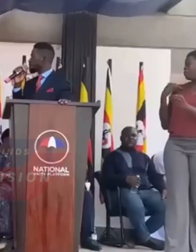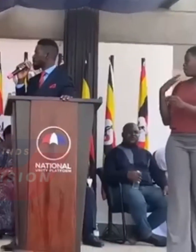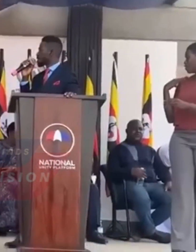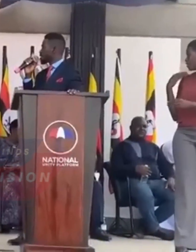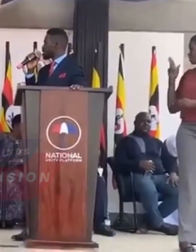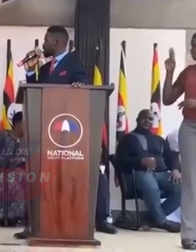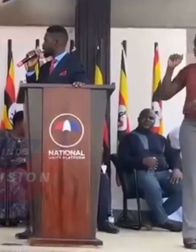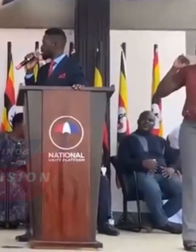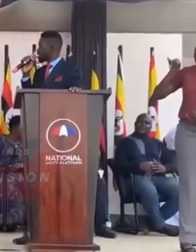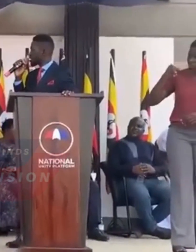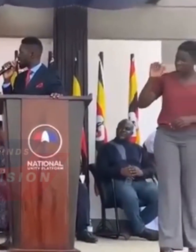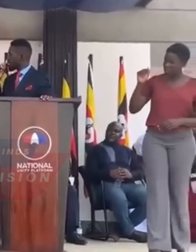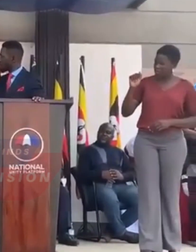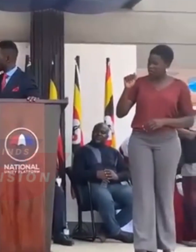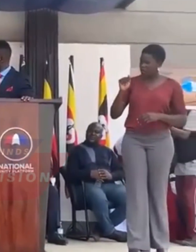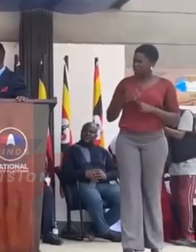Kaija,